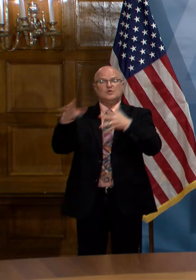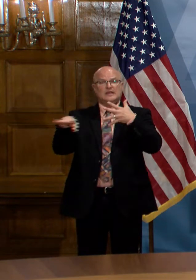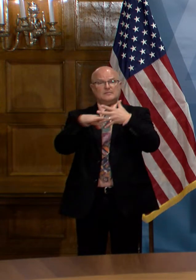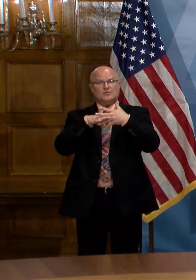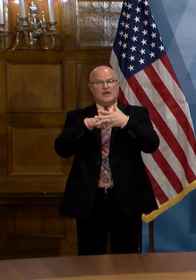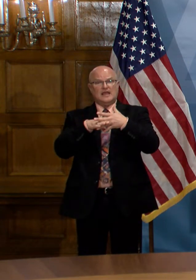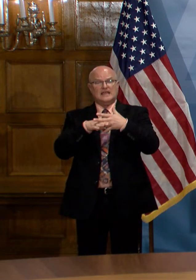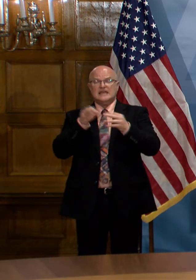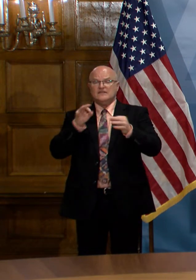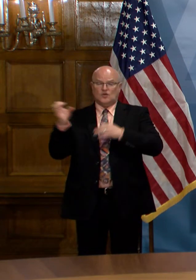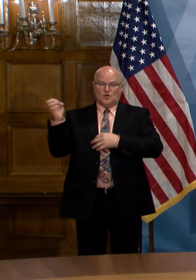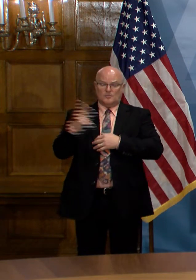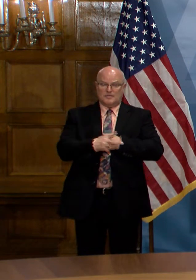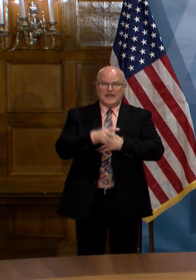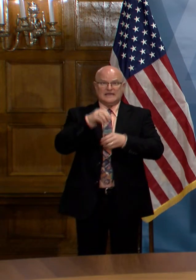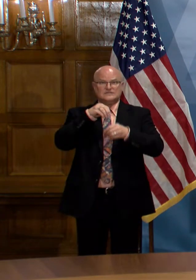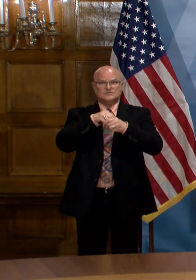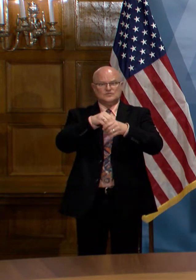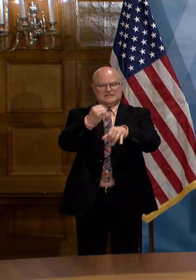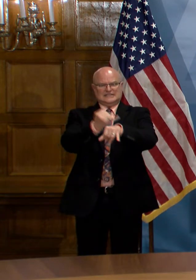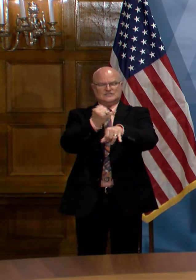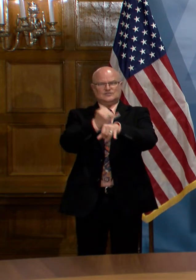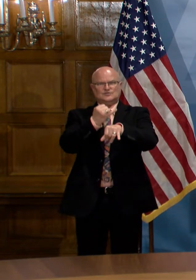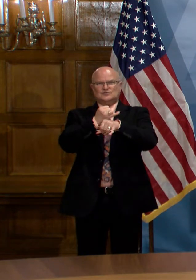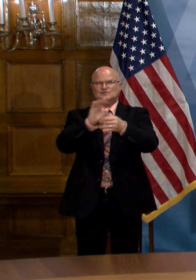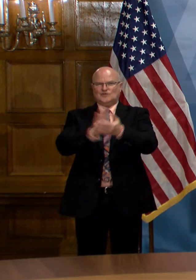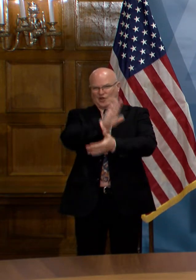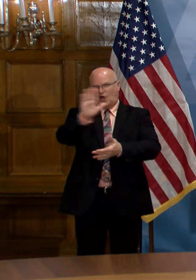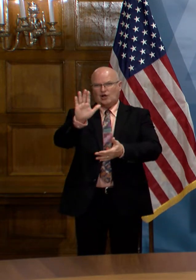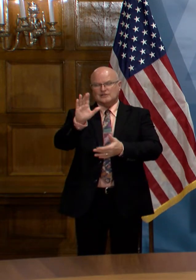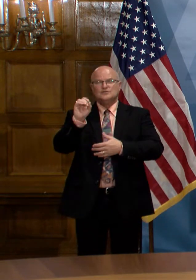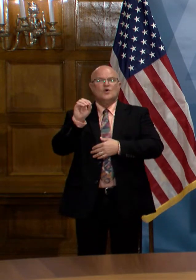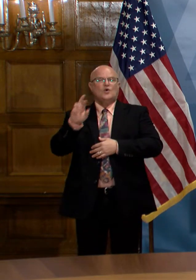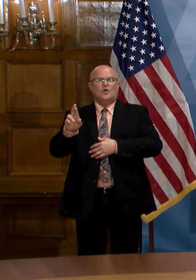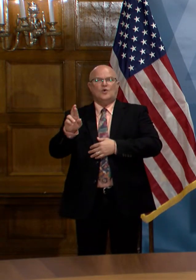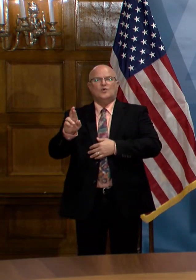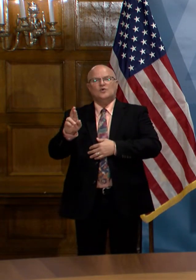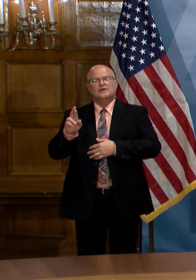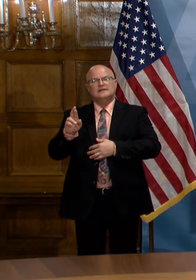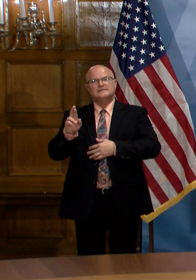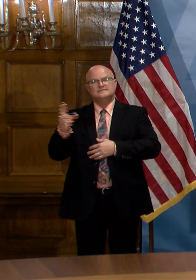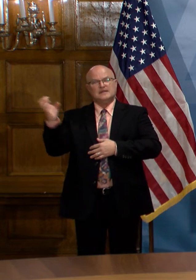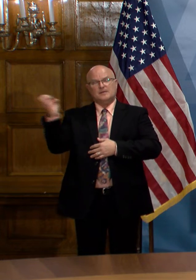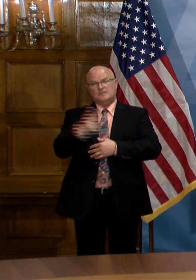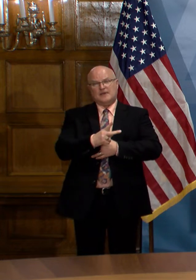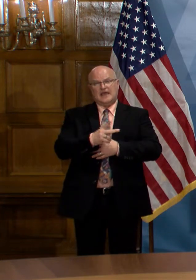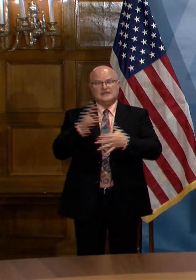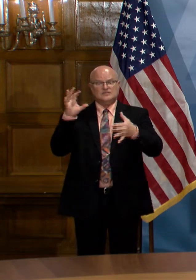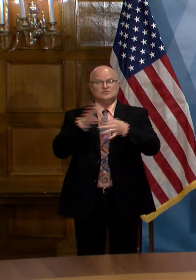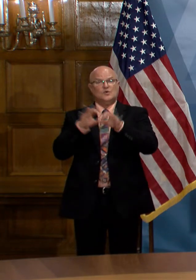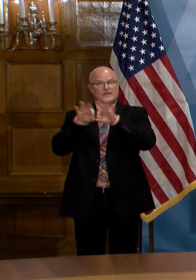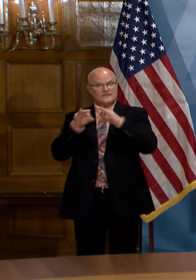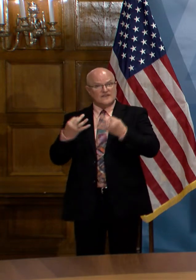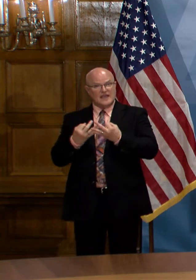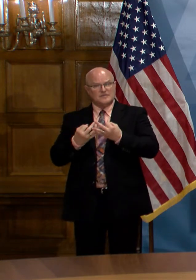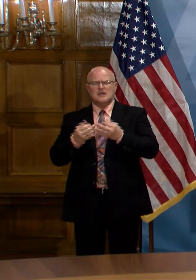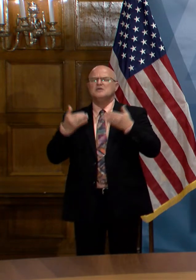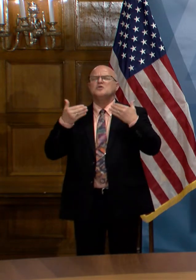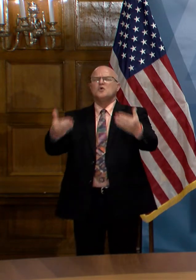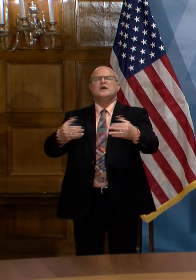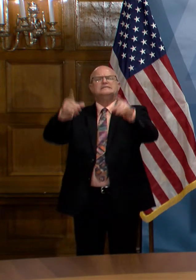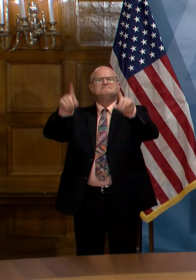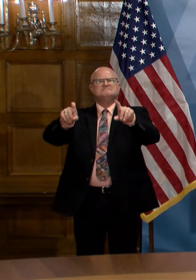break, if you're going back into an institution of higher education or you're coming back to join the family, go ahead and